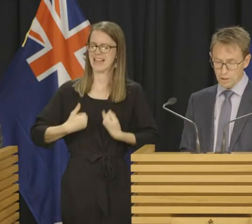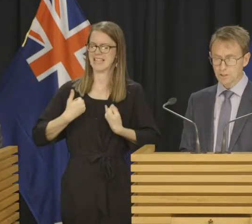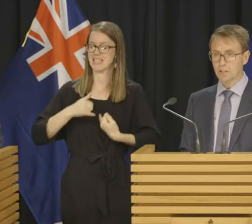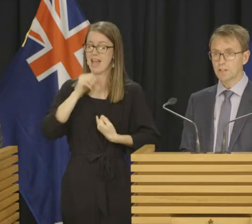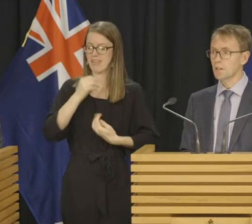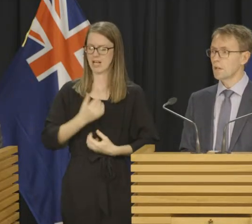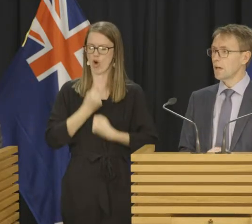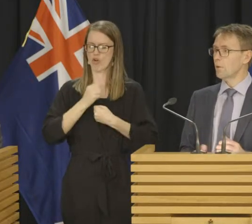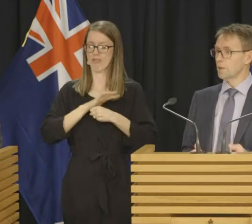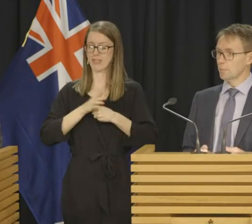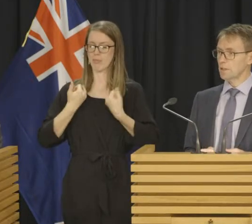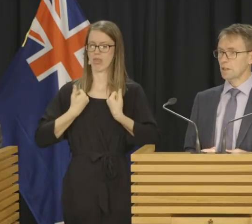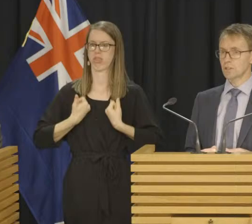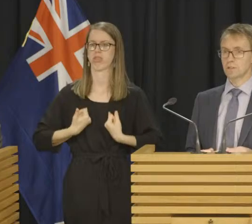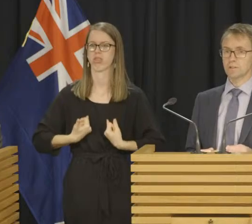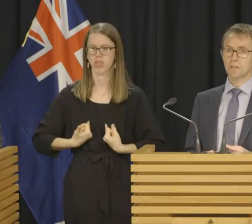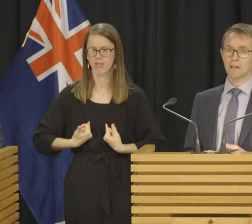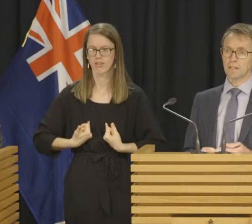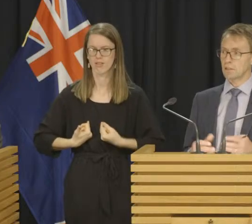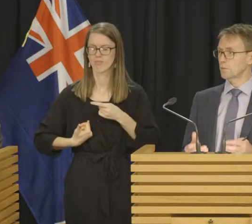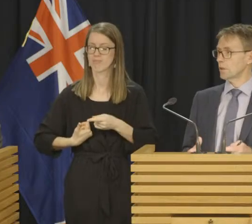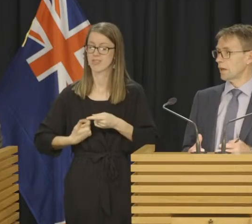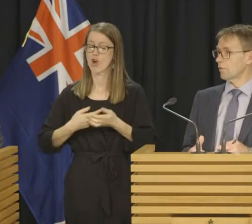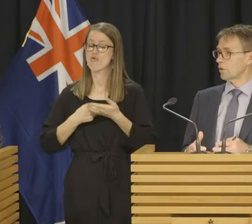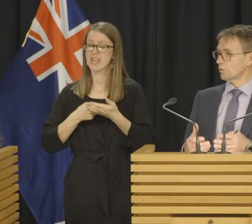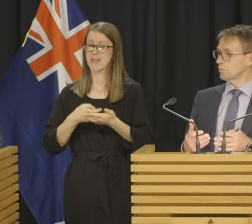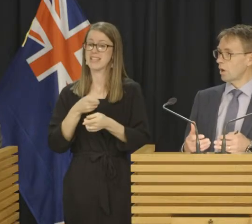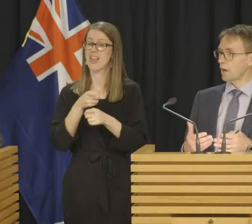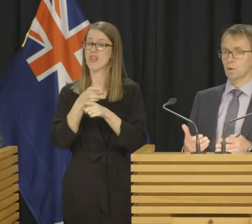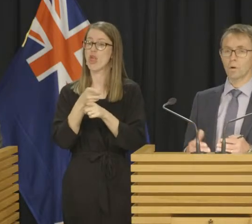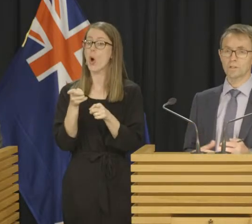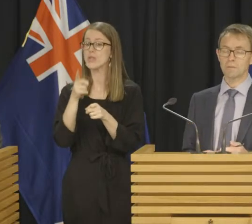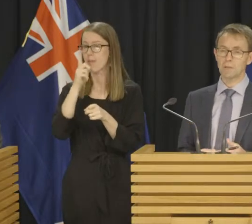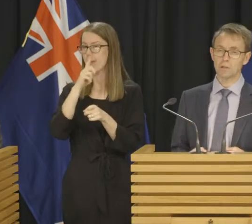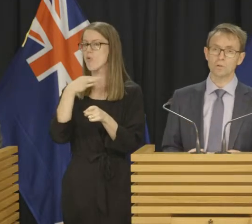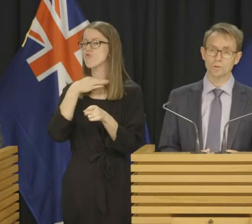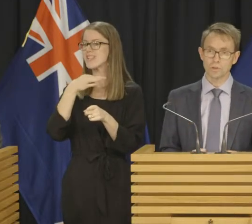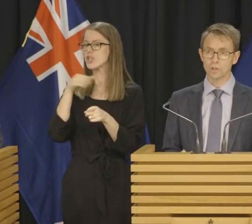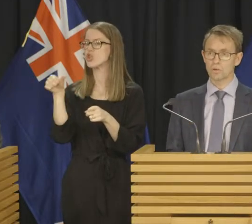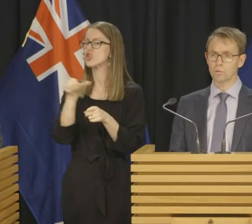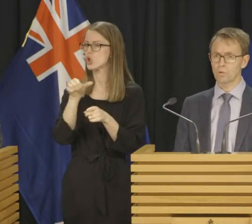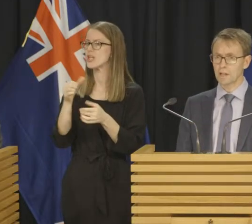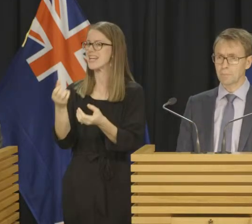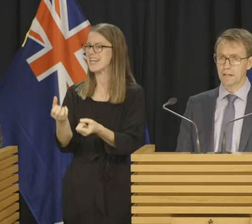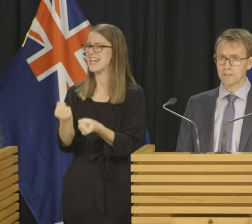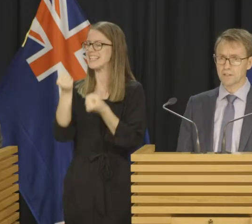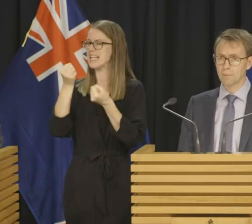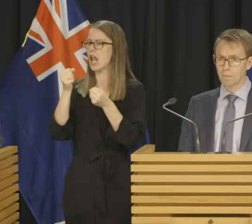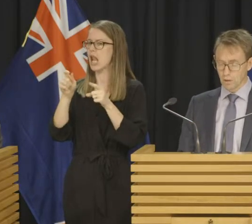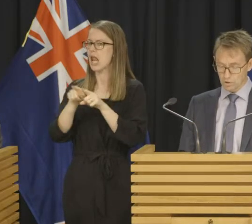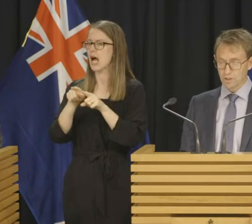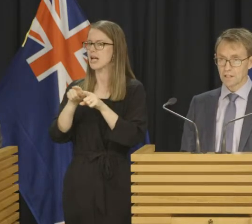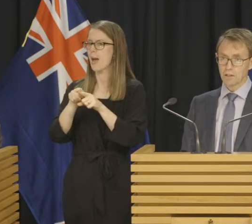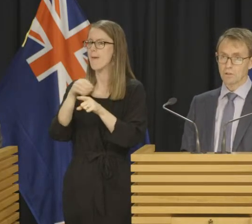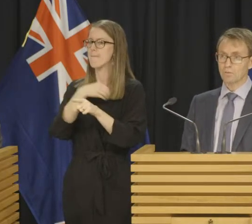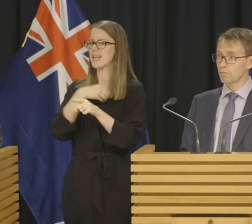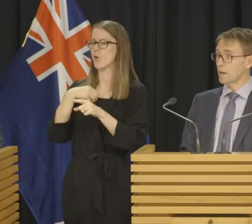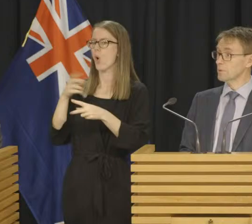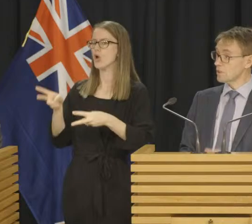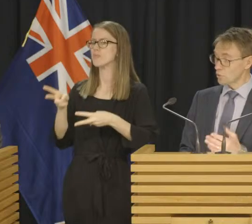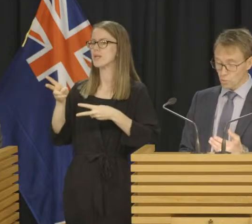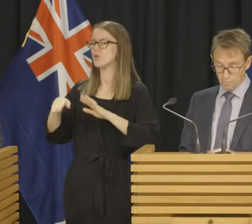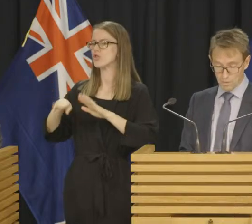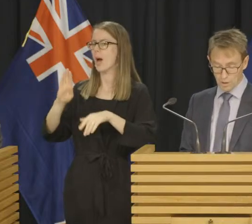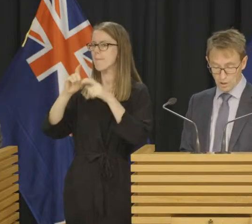from COVID-19, our recommendation is they get the higher quality medical or surgical grade masks, which they can do